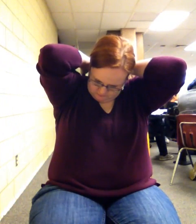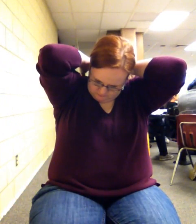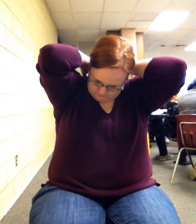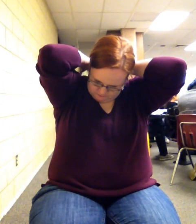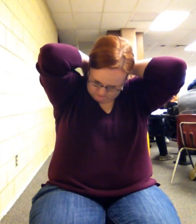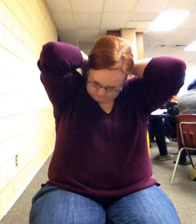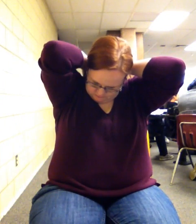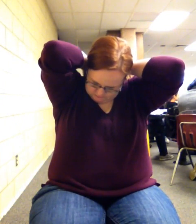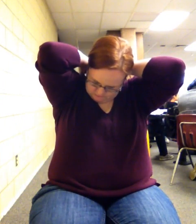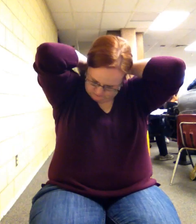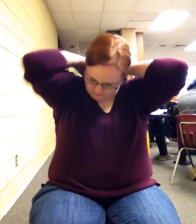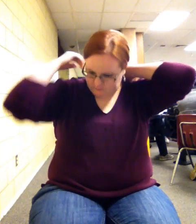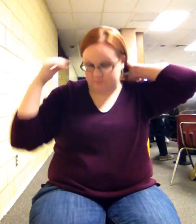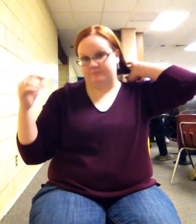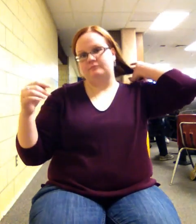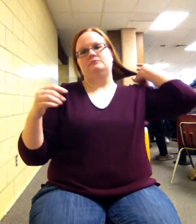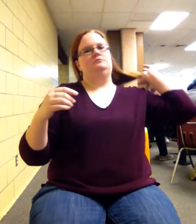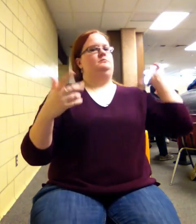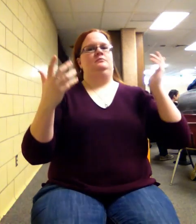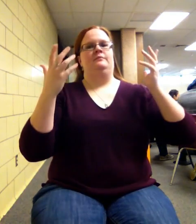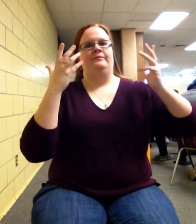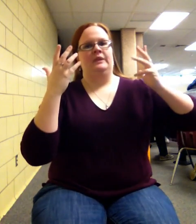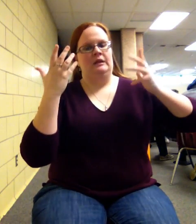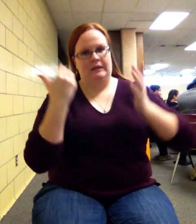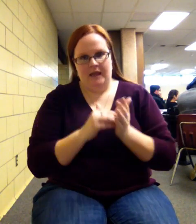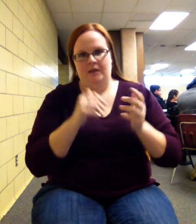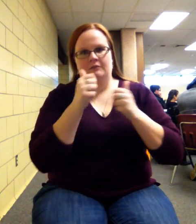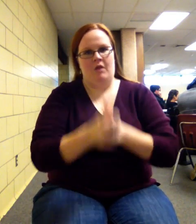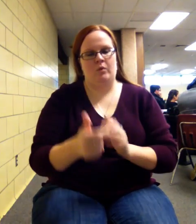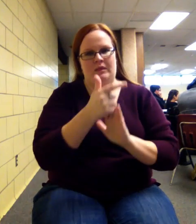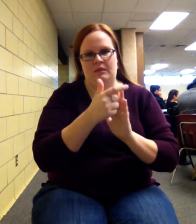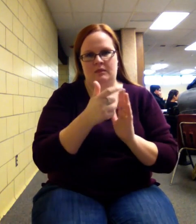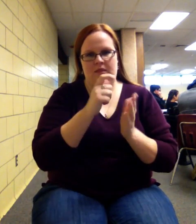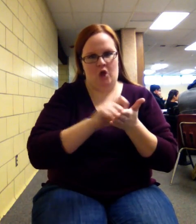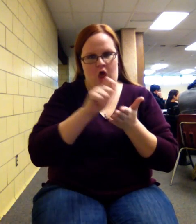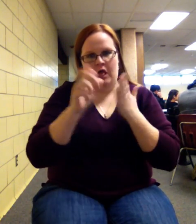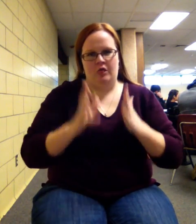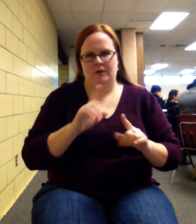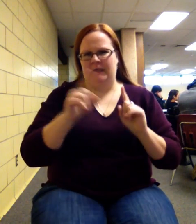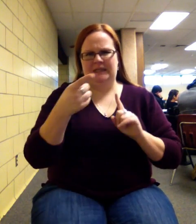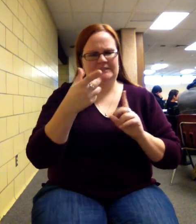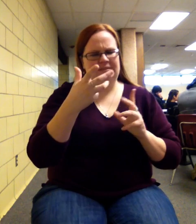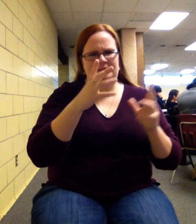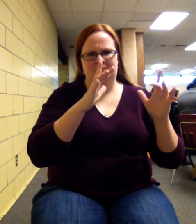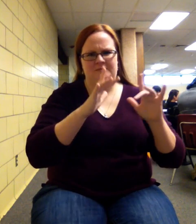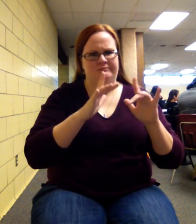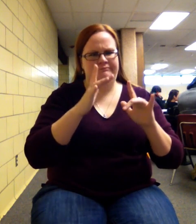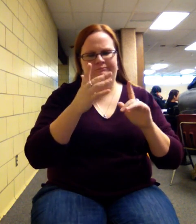Again, staying in line with the author, he's kind of jumping around. On page 133, he talks about